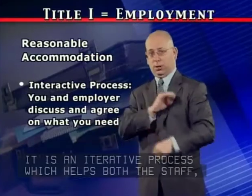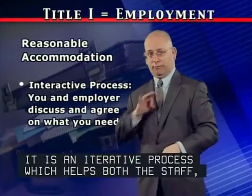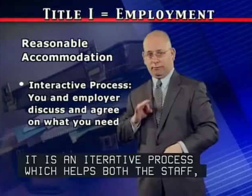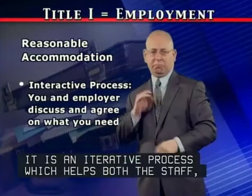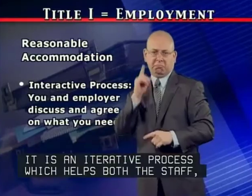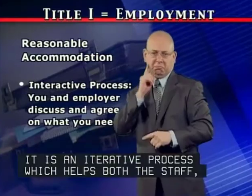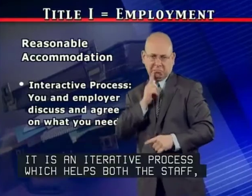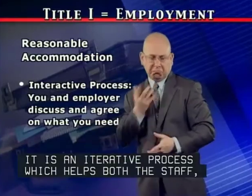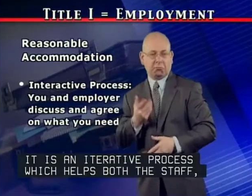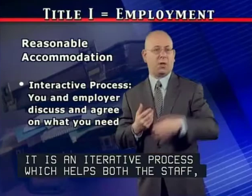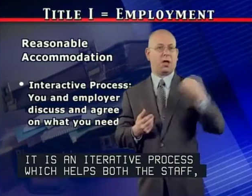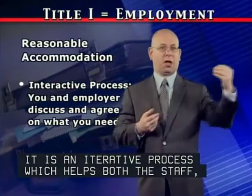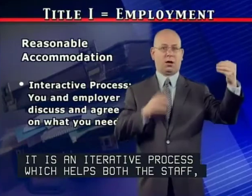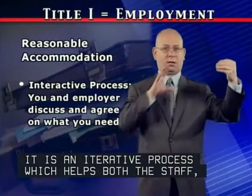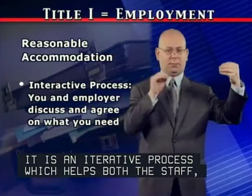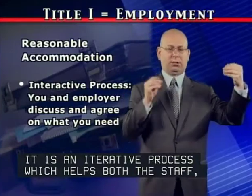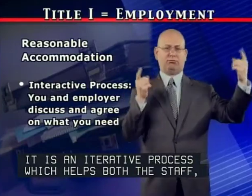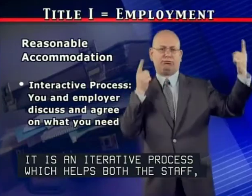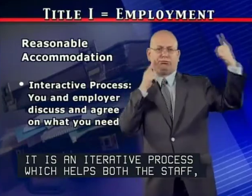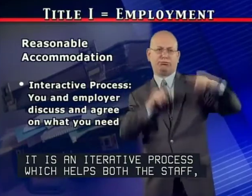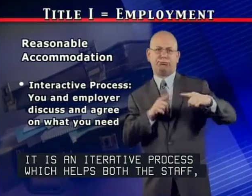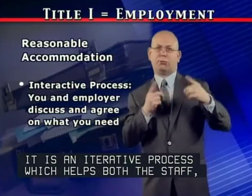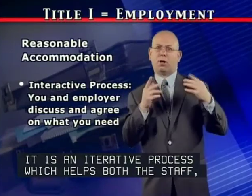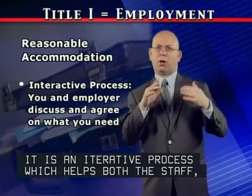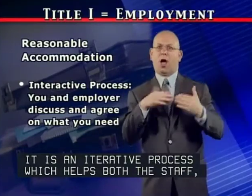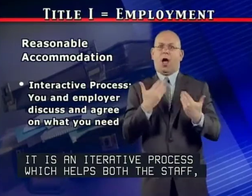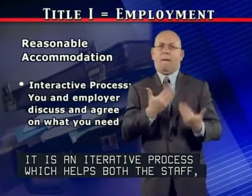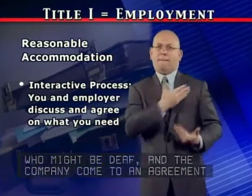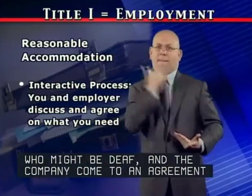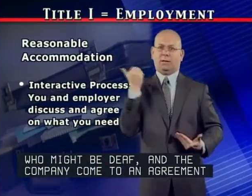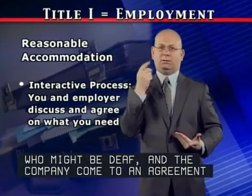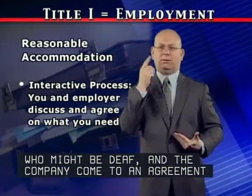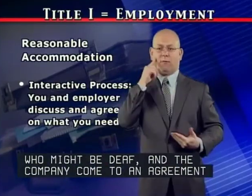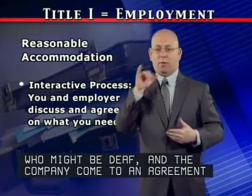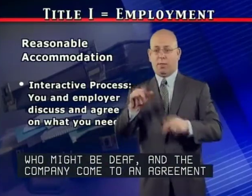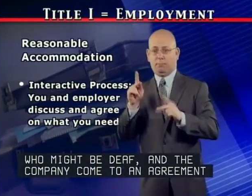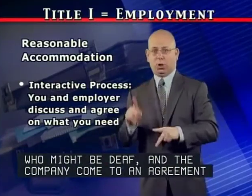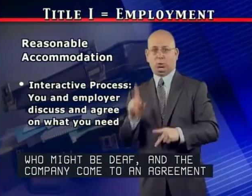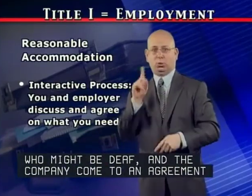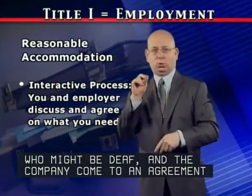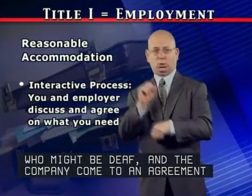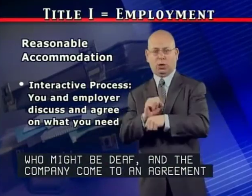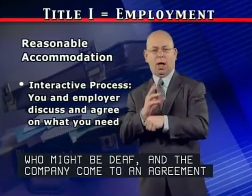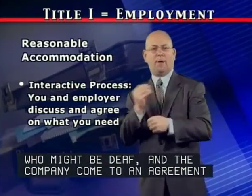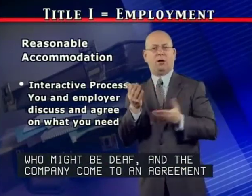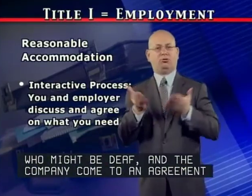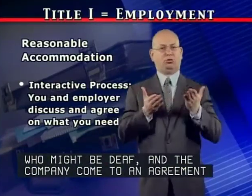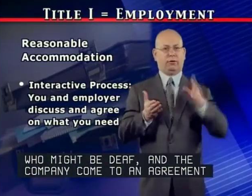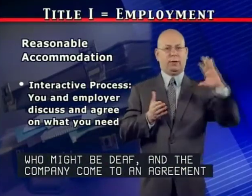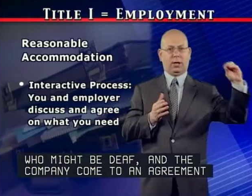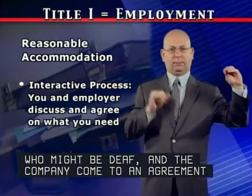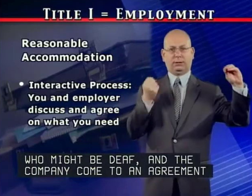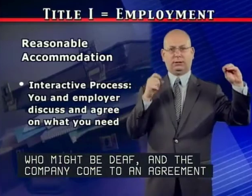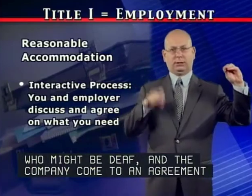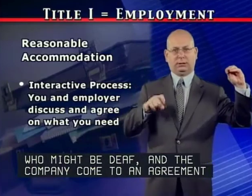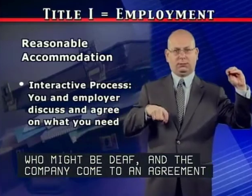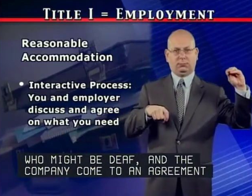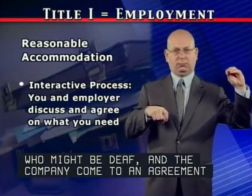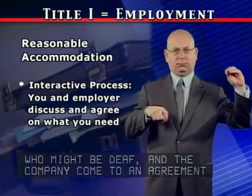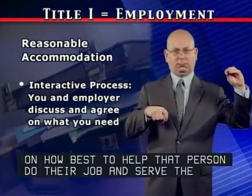It is an iterative process which helps both the staff, who might be deaf, and the company come to an agreement on